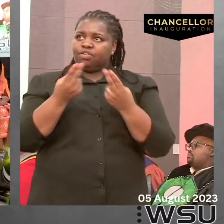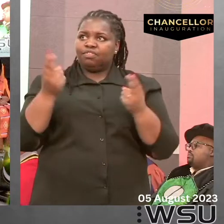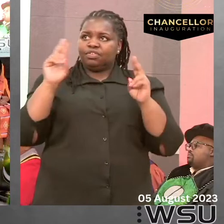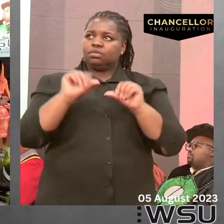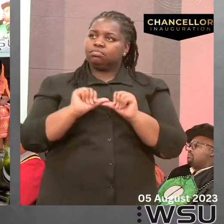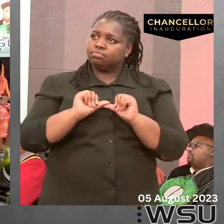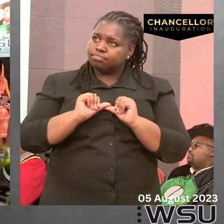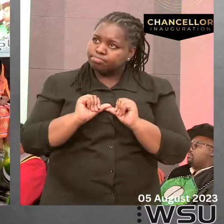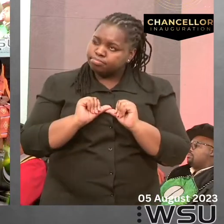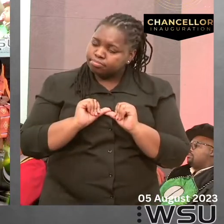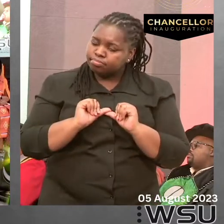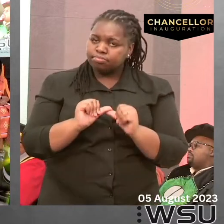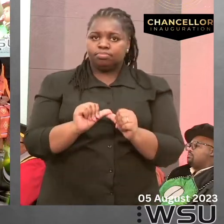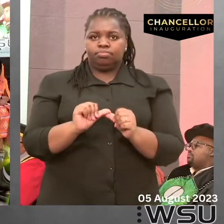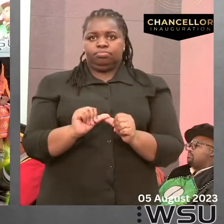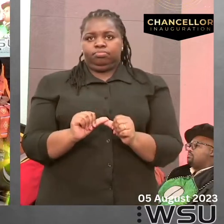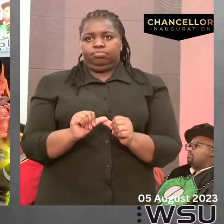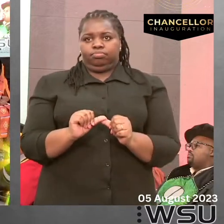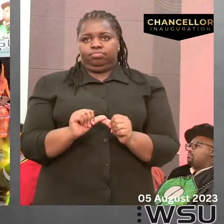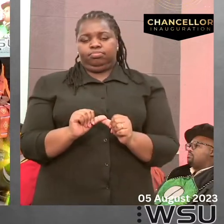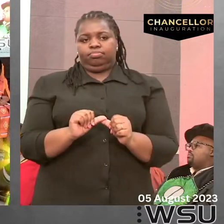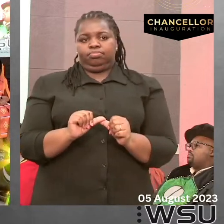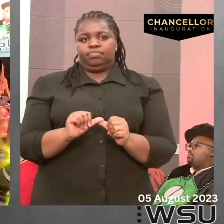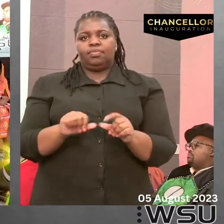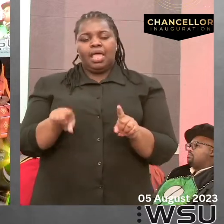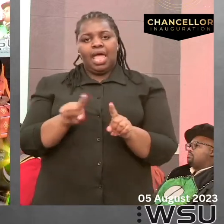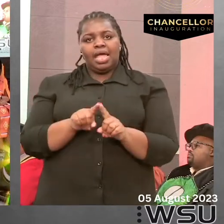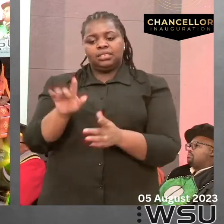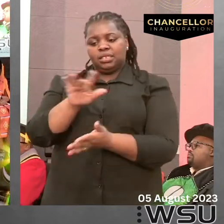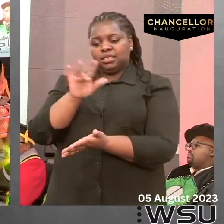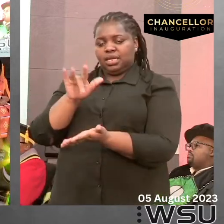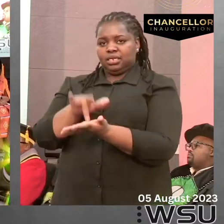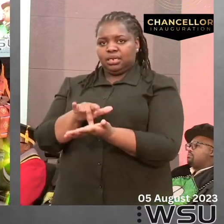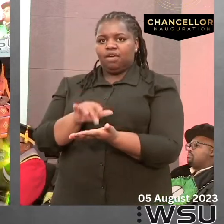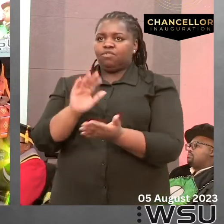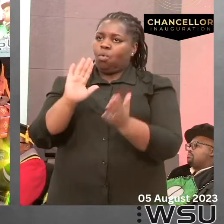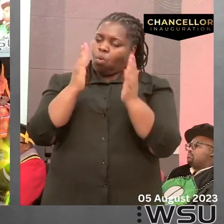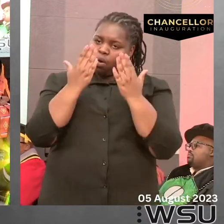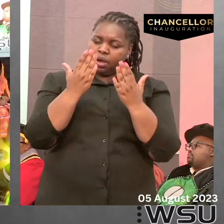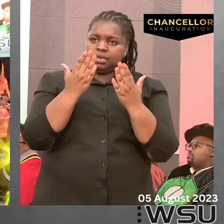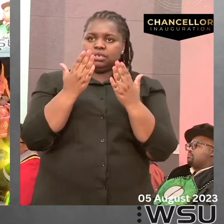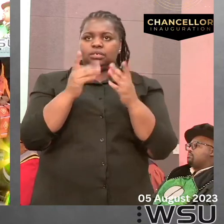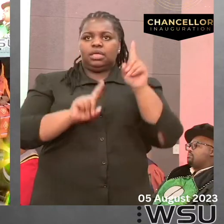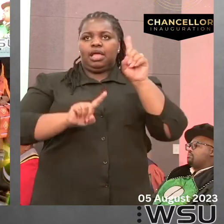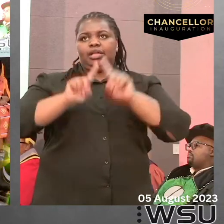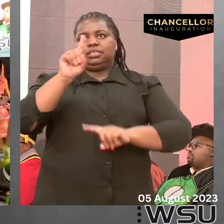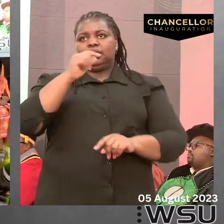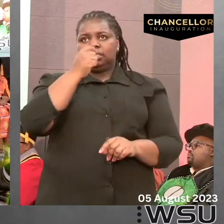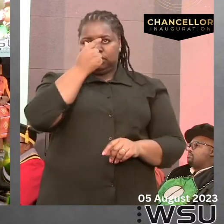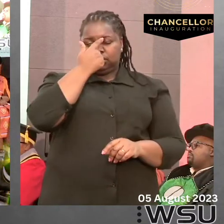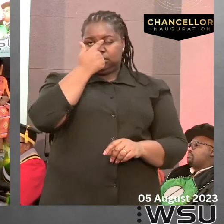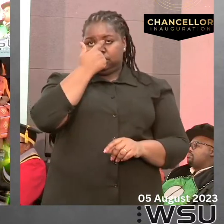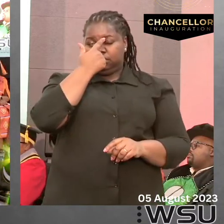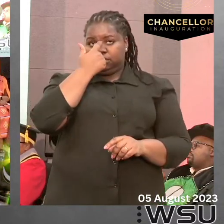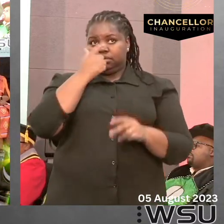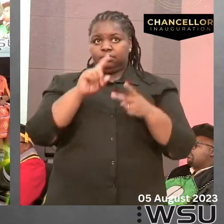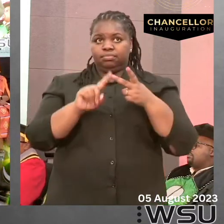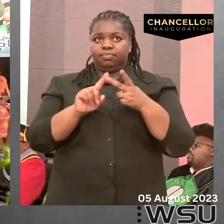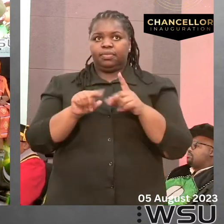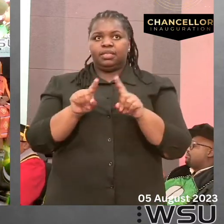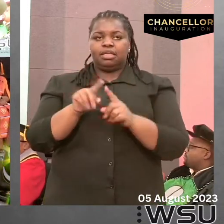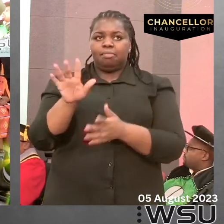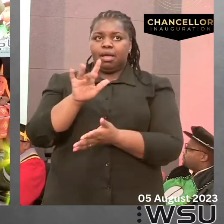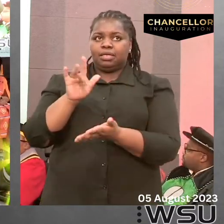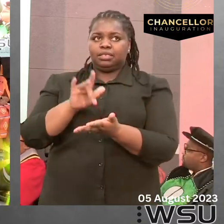continue to prosper as a center of academic excellence, as well as a